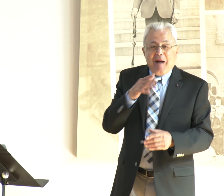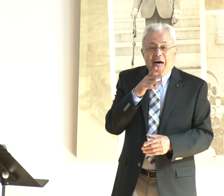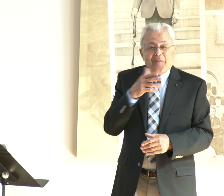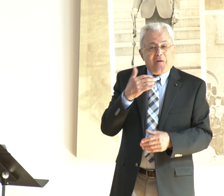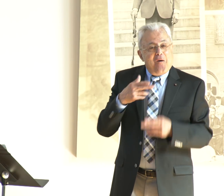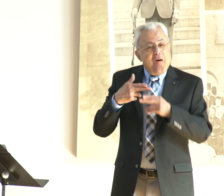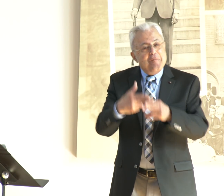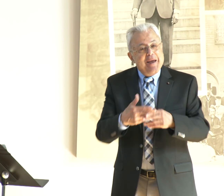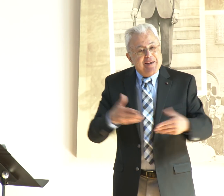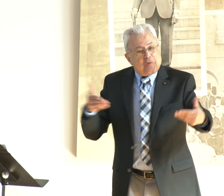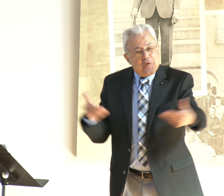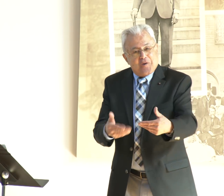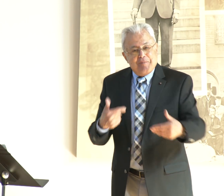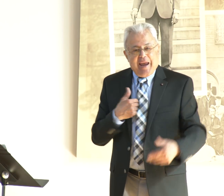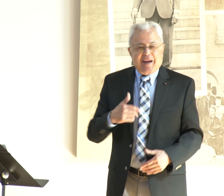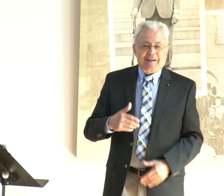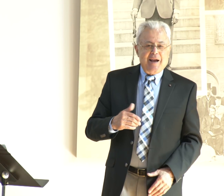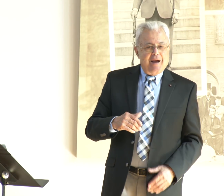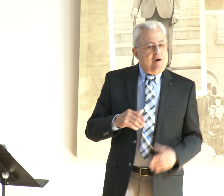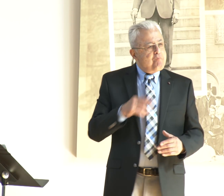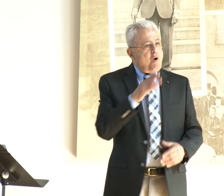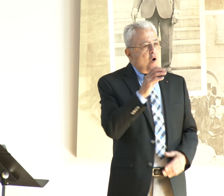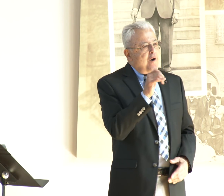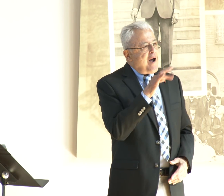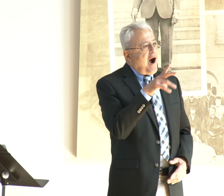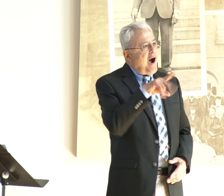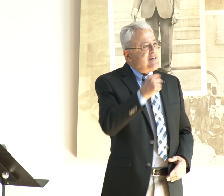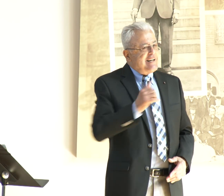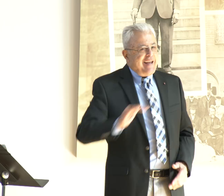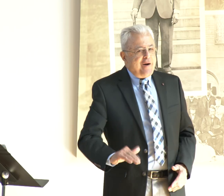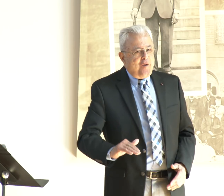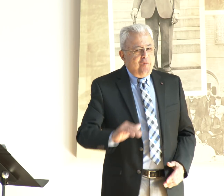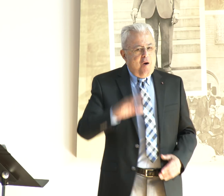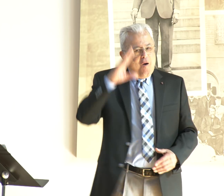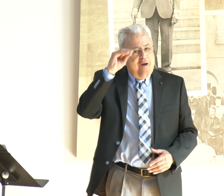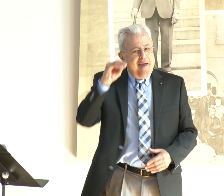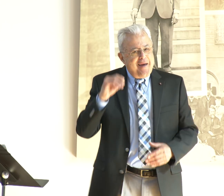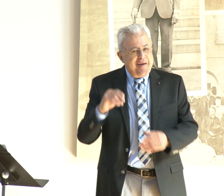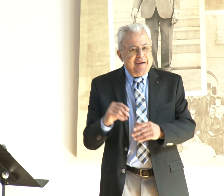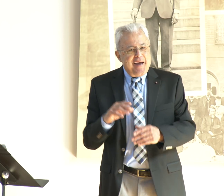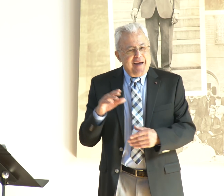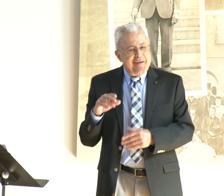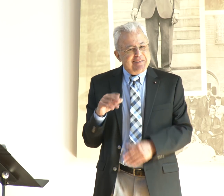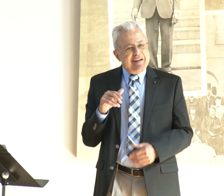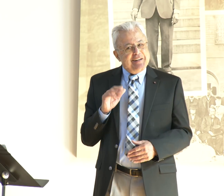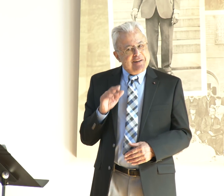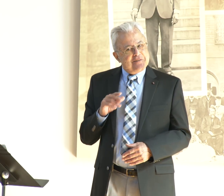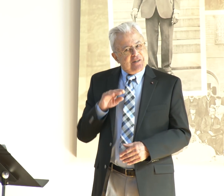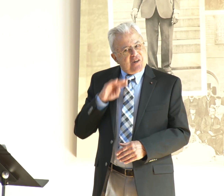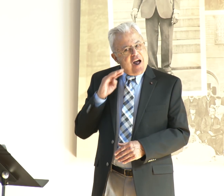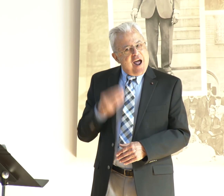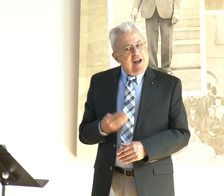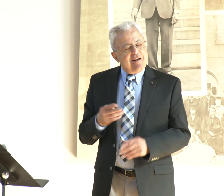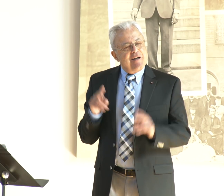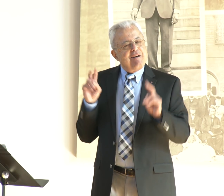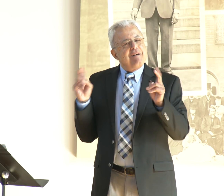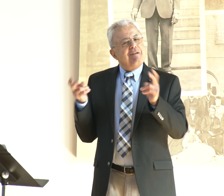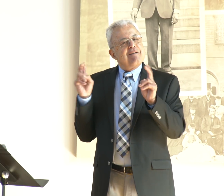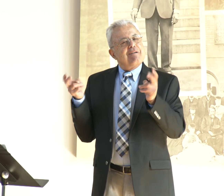say? Yeah, his mother used to introduce me as Bernard's little boy,